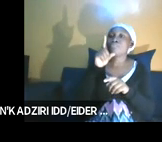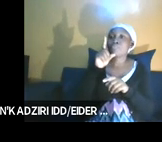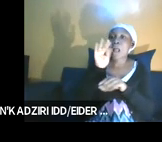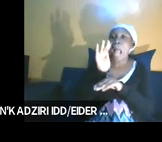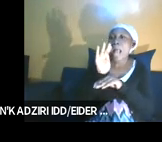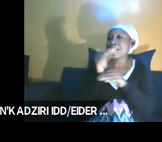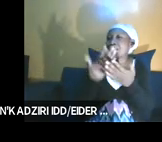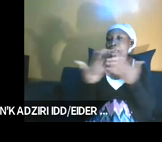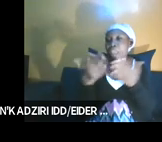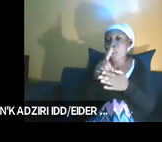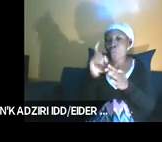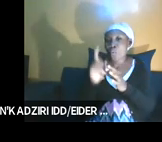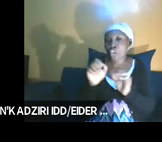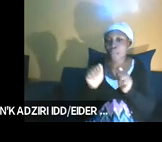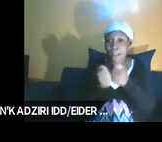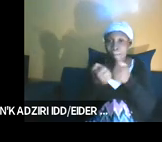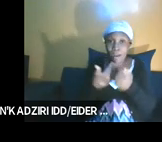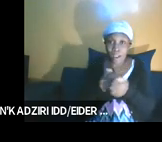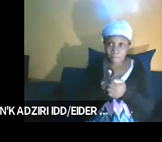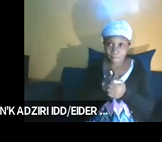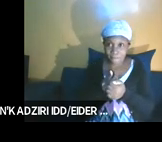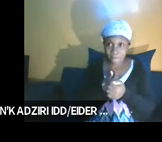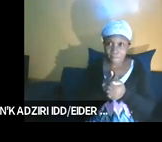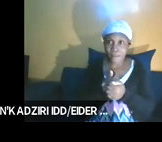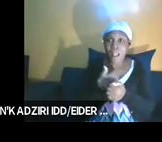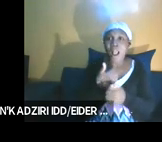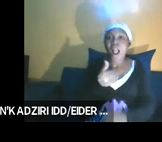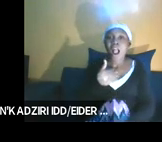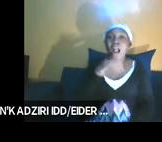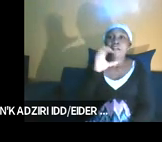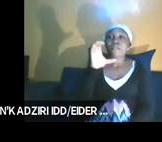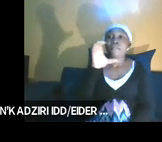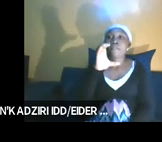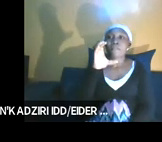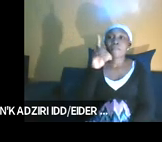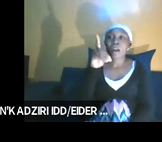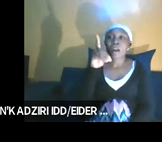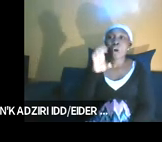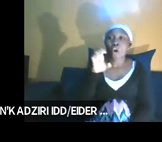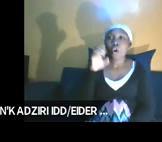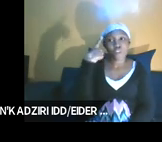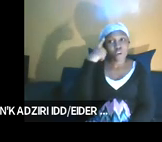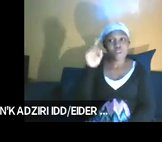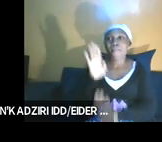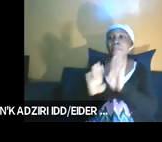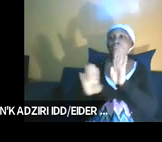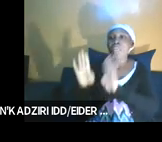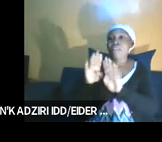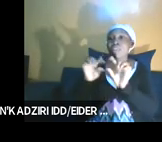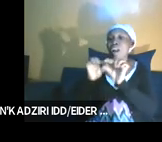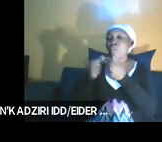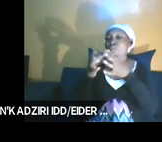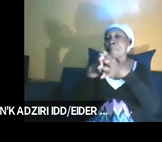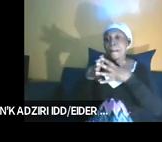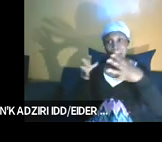have. So we have our code of conduct. As you know, we are a large group. We have